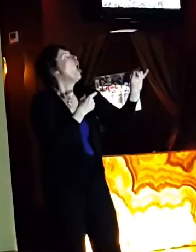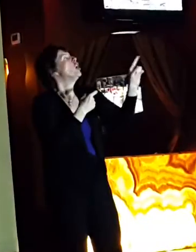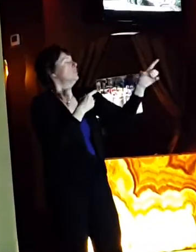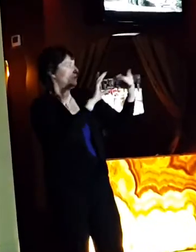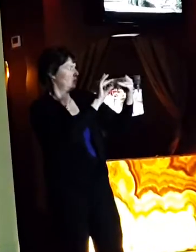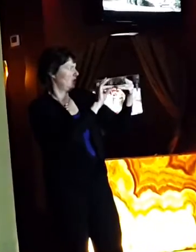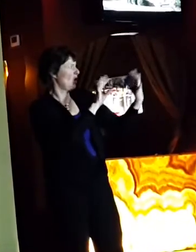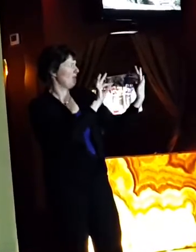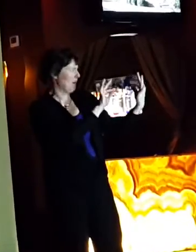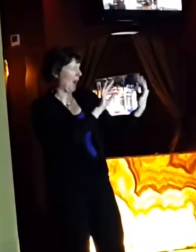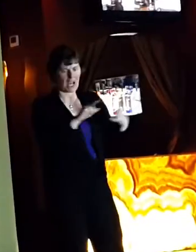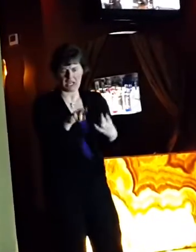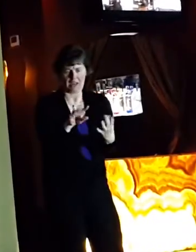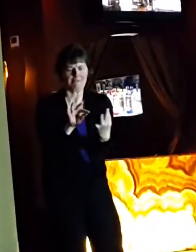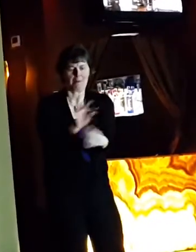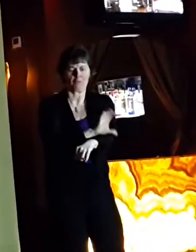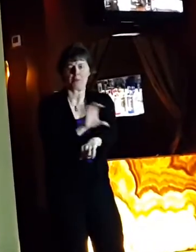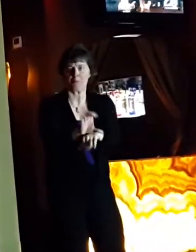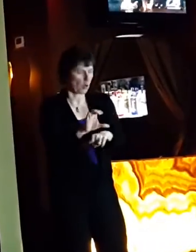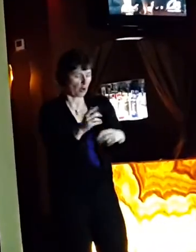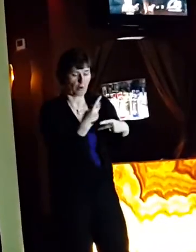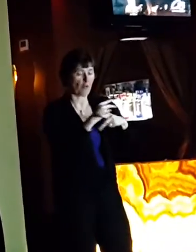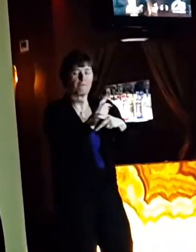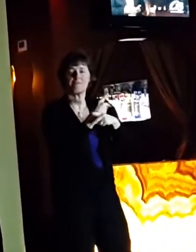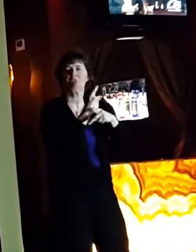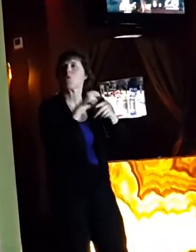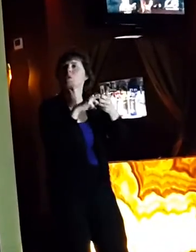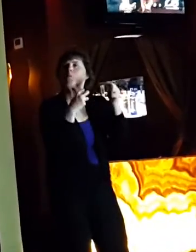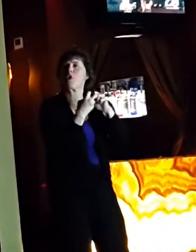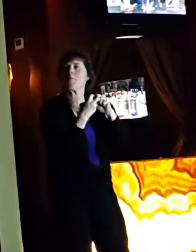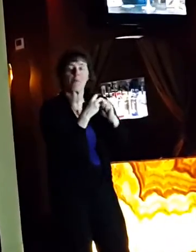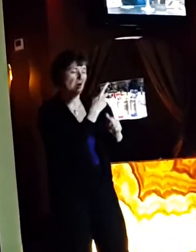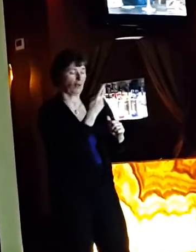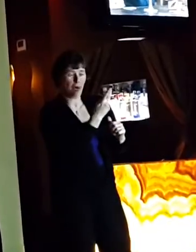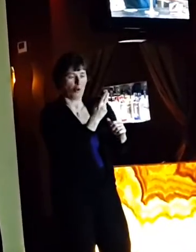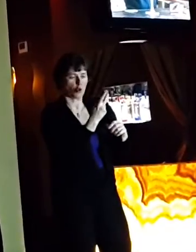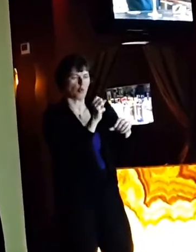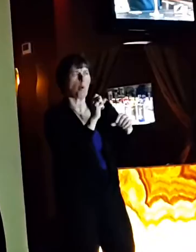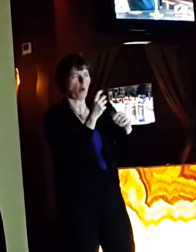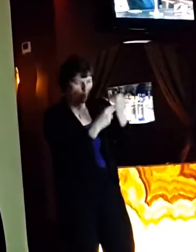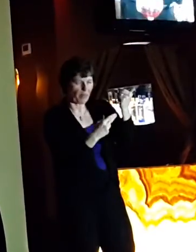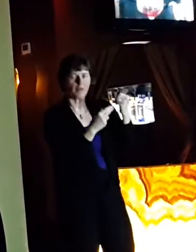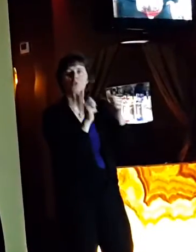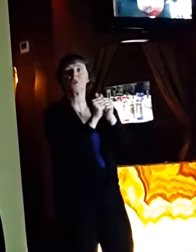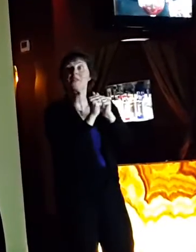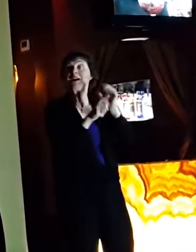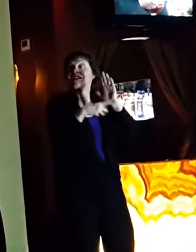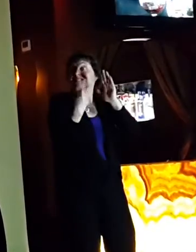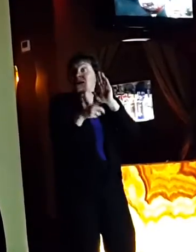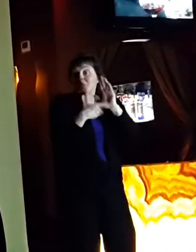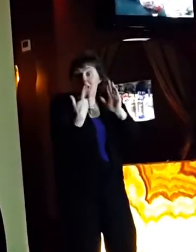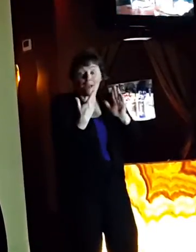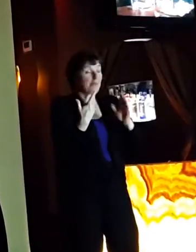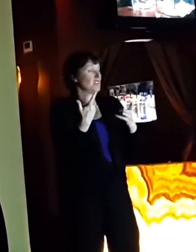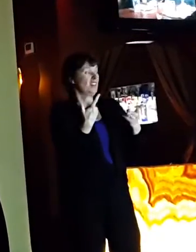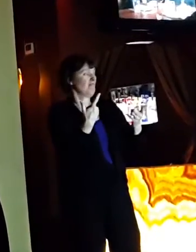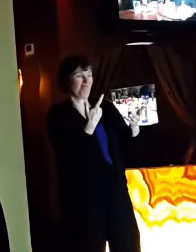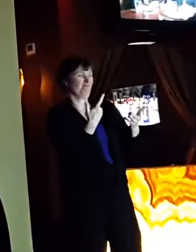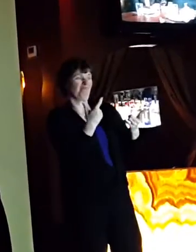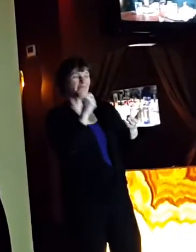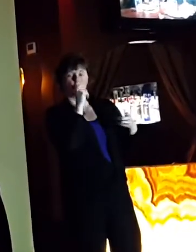the two in a way where it says, okay, here's the problem, let's fix it together. Half the time, some people don't fix it together, they just want you to fix it.